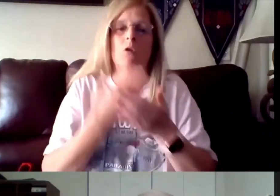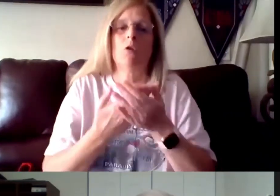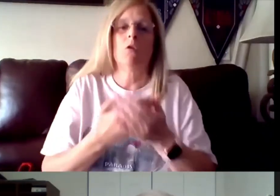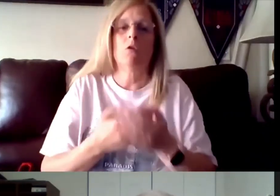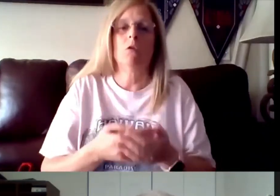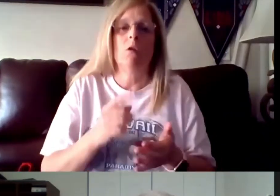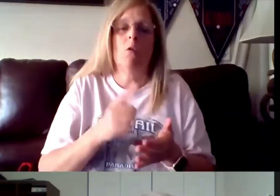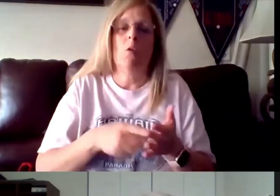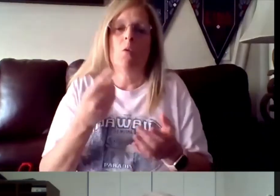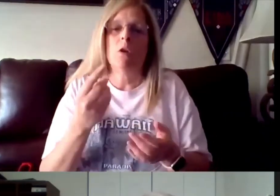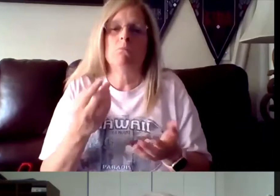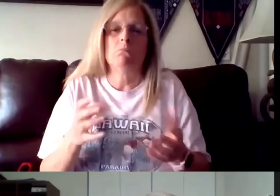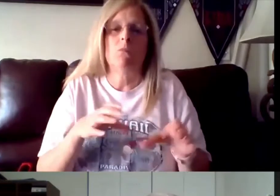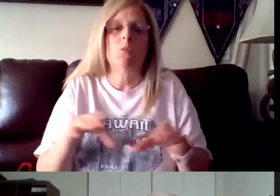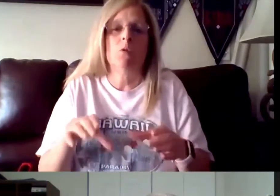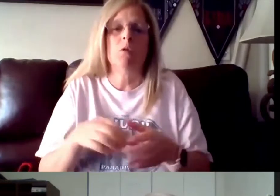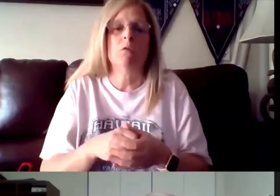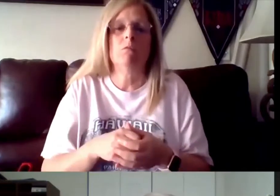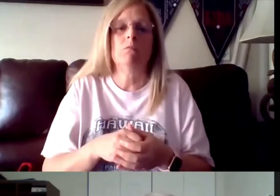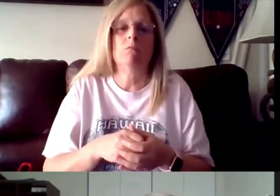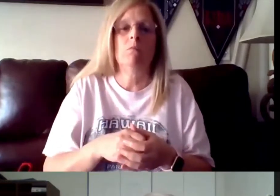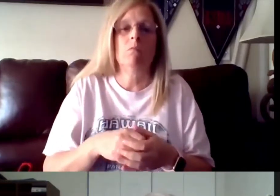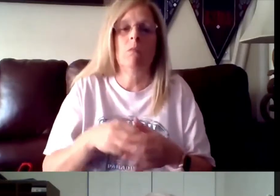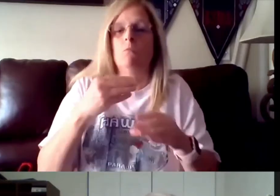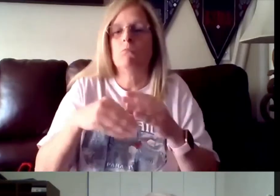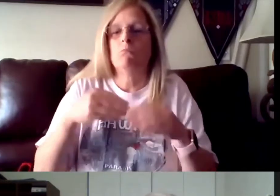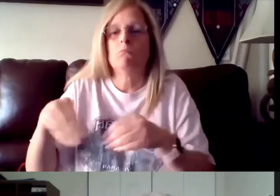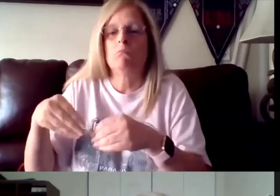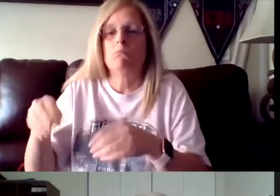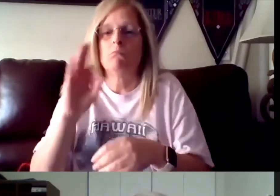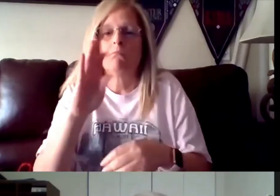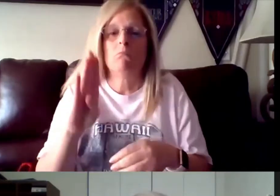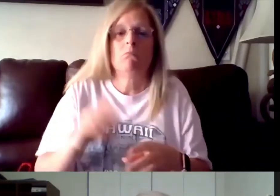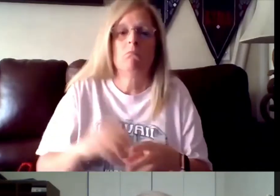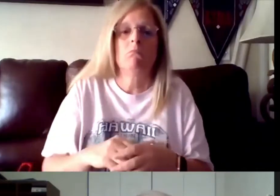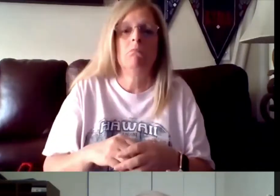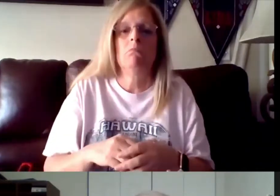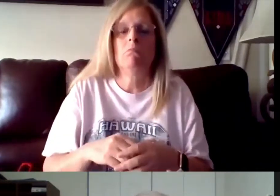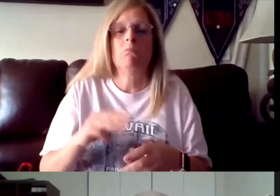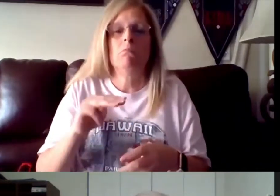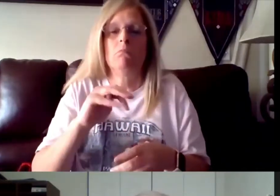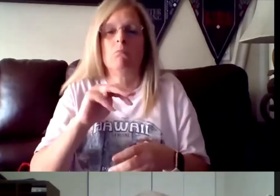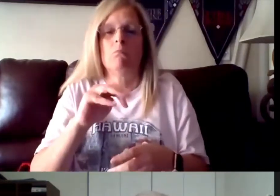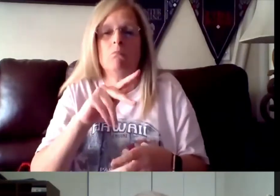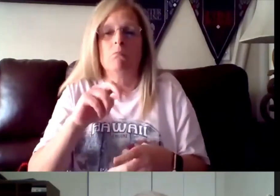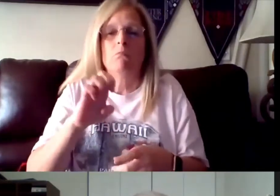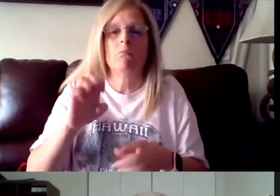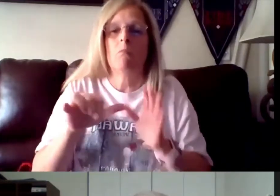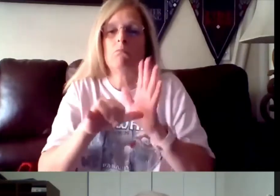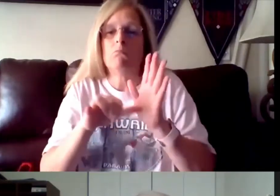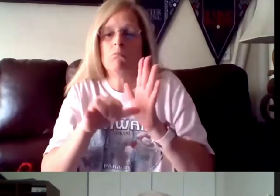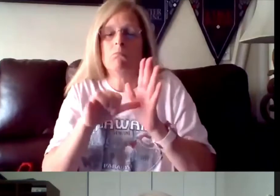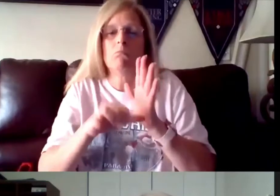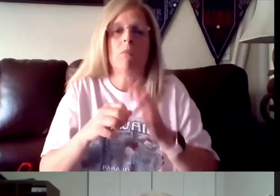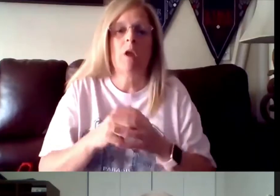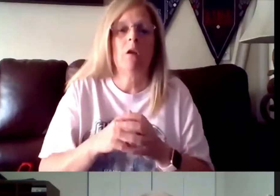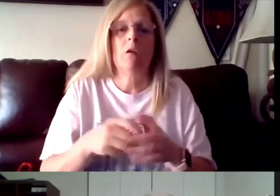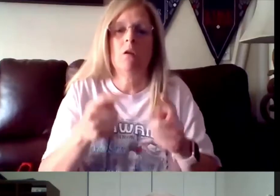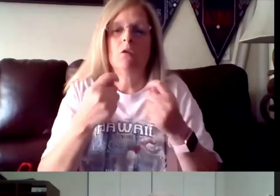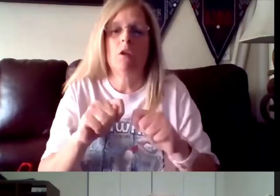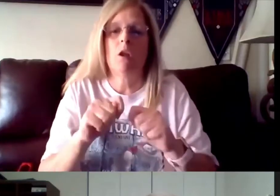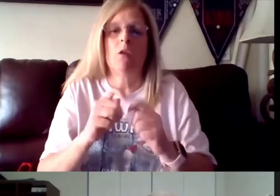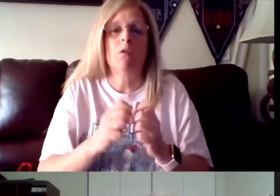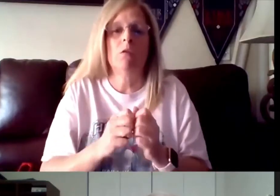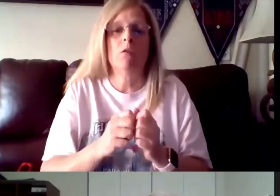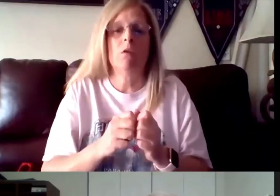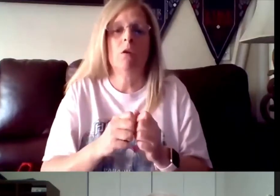did. I did a lot of marketing on Facebook, Dan did blogs, Mike did YouTube, and together it worked out